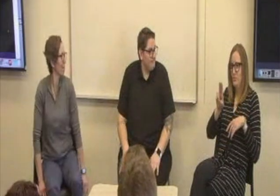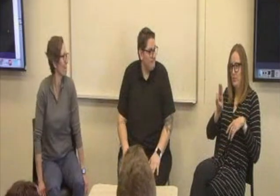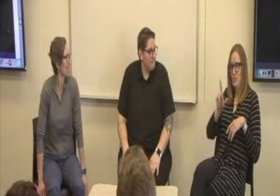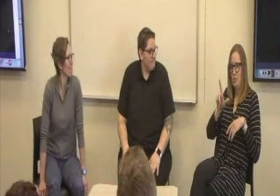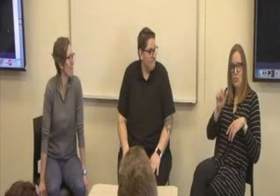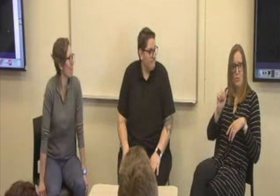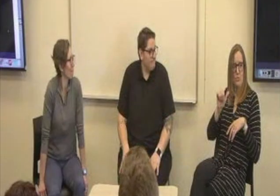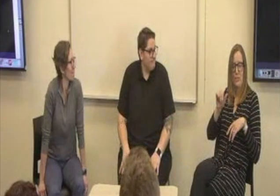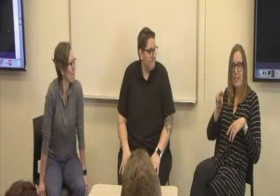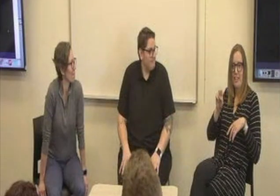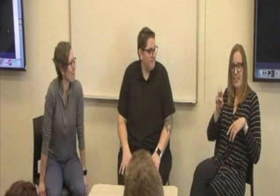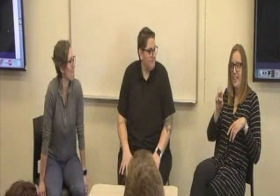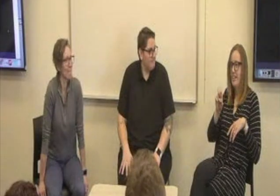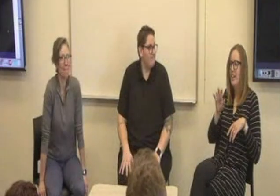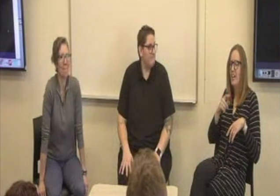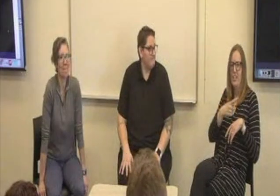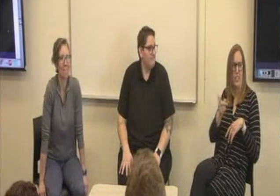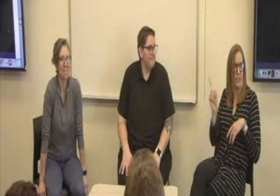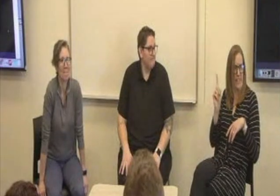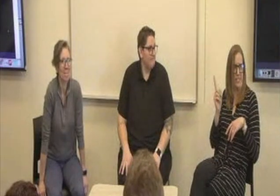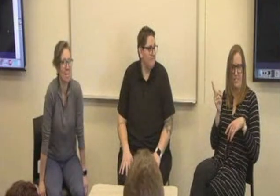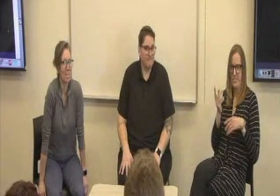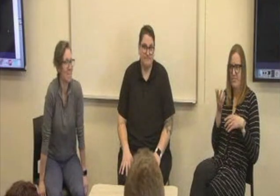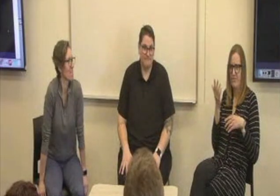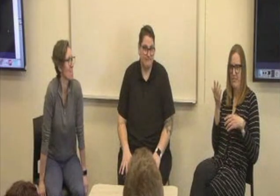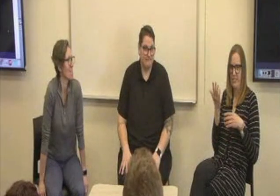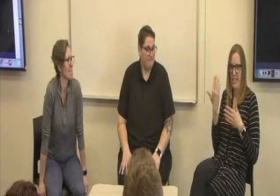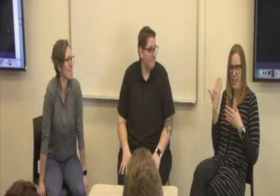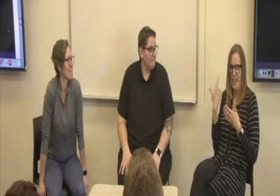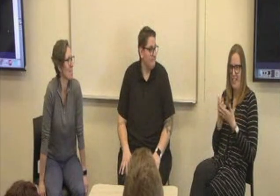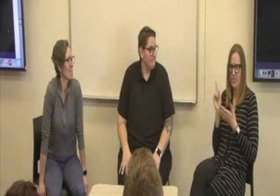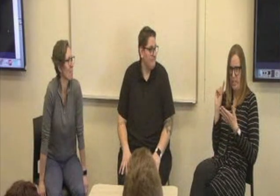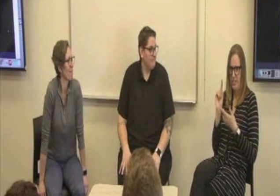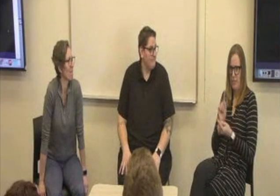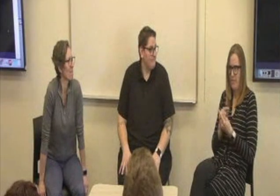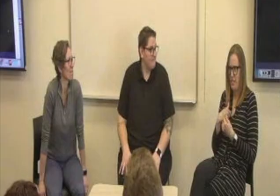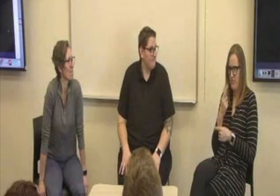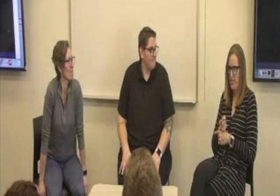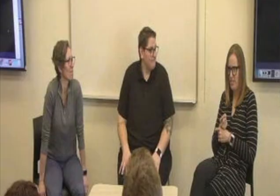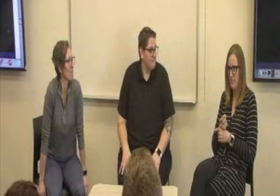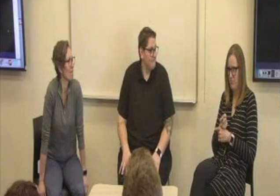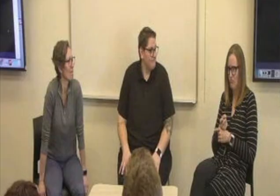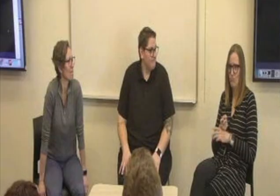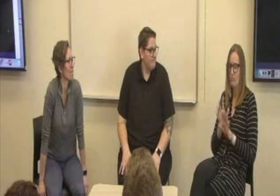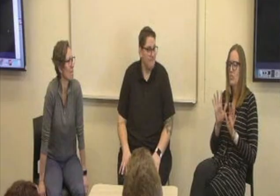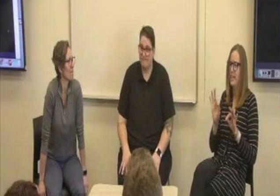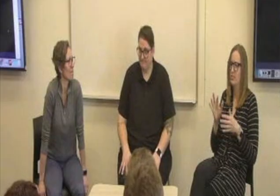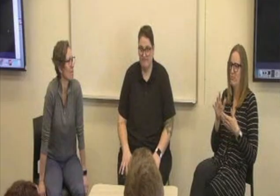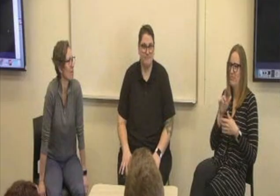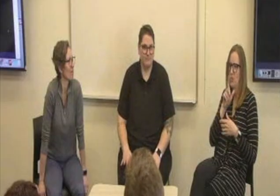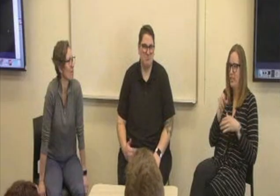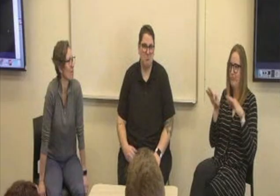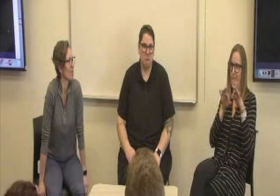Okay, so with me, my name is Jelaine Mack, and you guys, I think last week we already met, is that